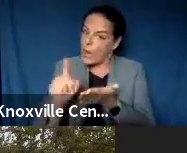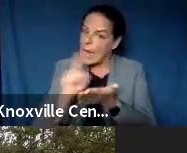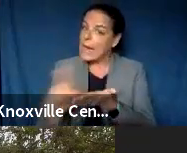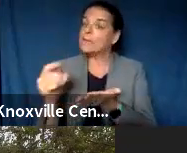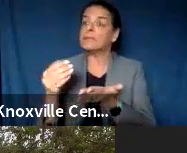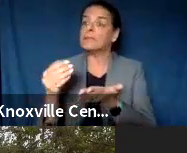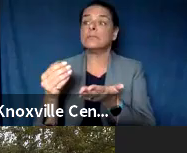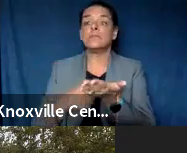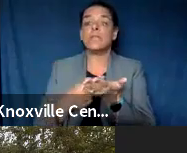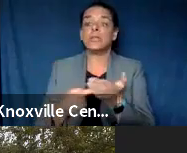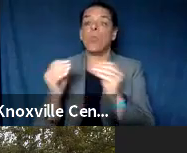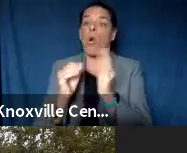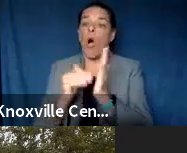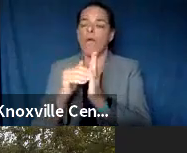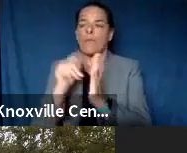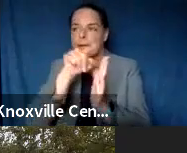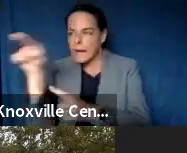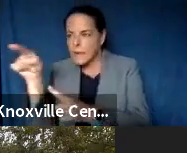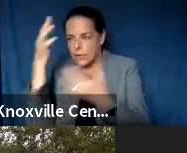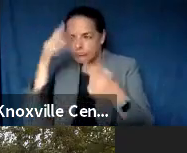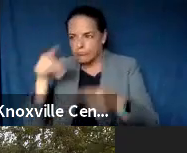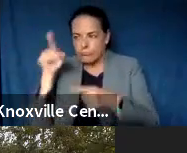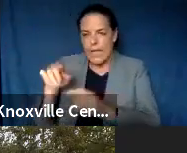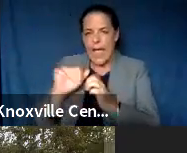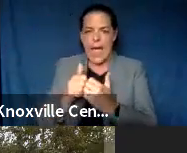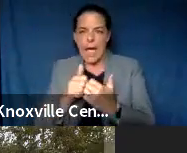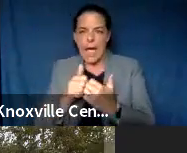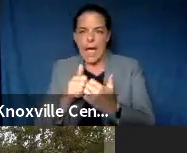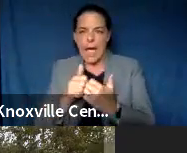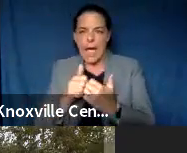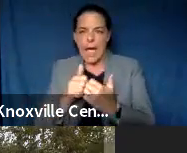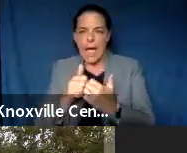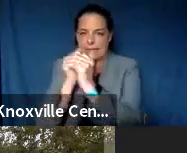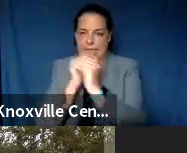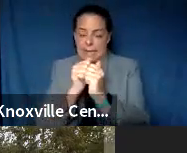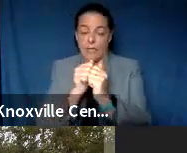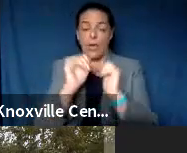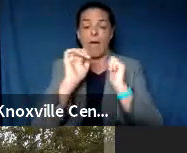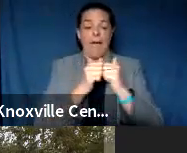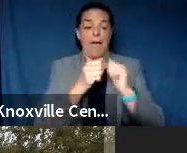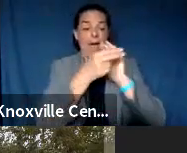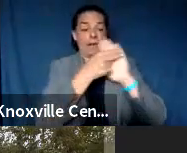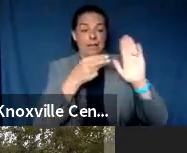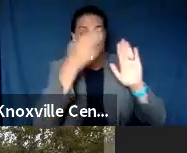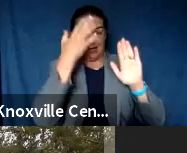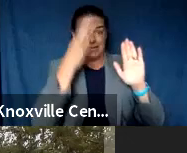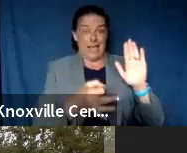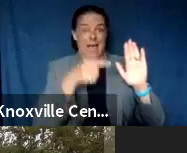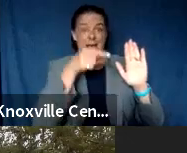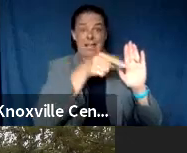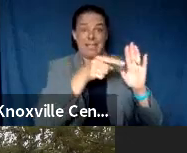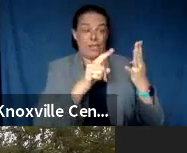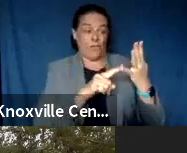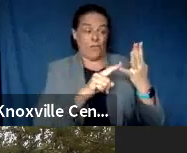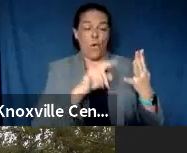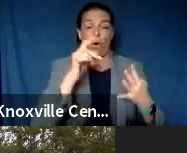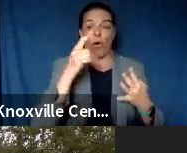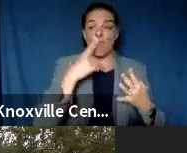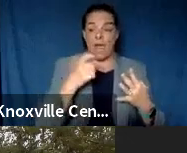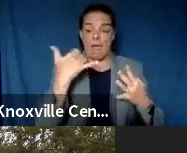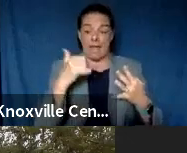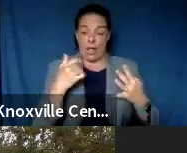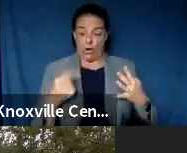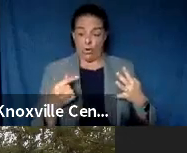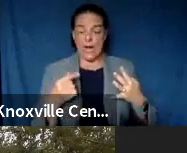together. As always, decisions regarding how to classify this benchmark as green, yellow, or red are made in concert with our